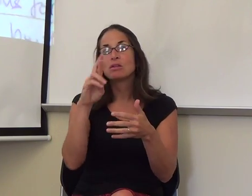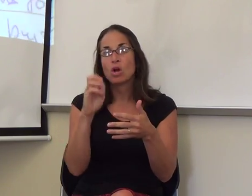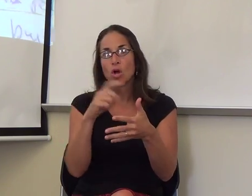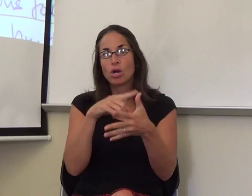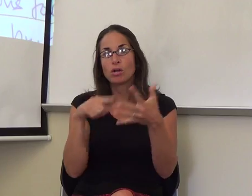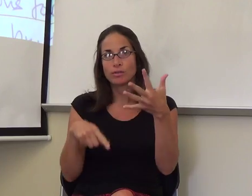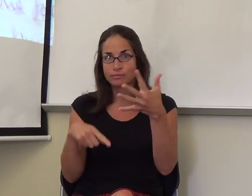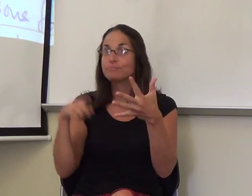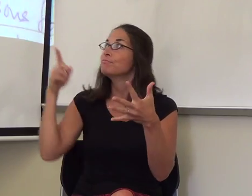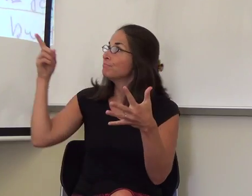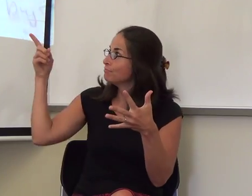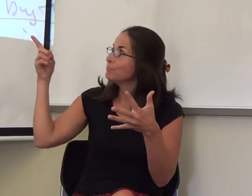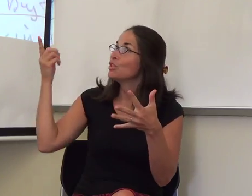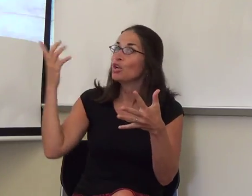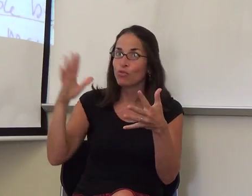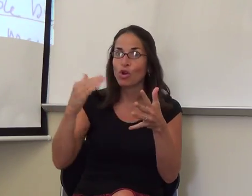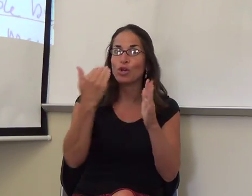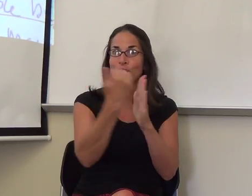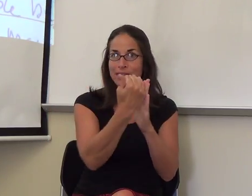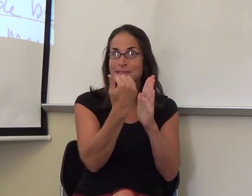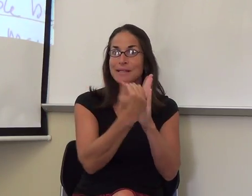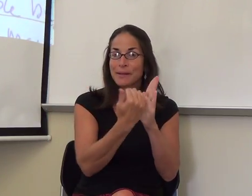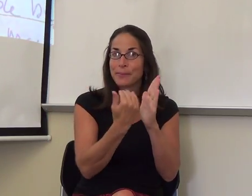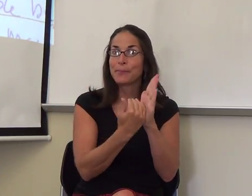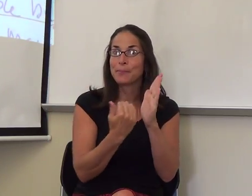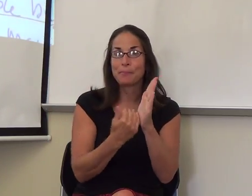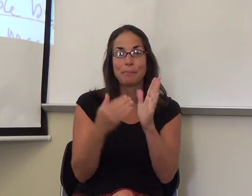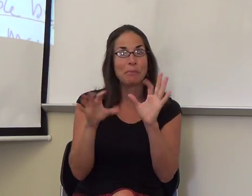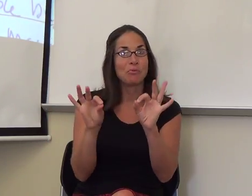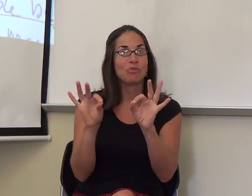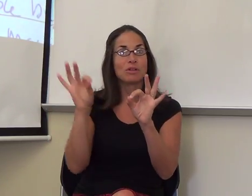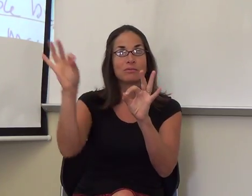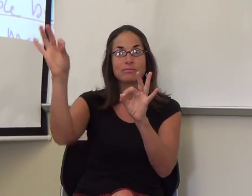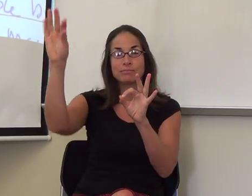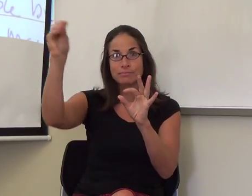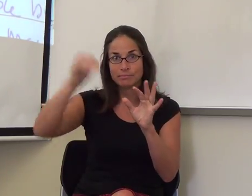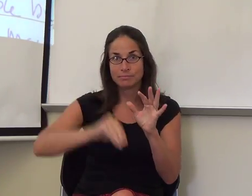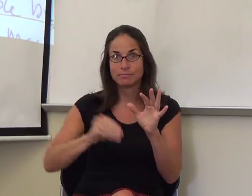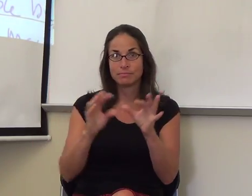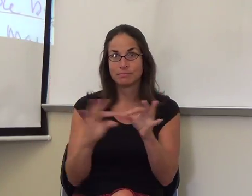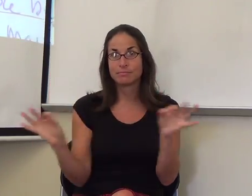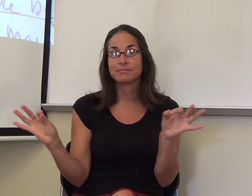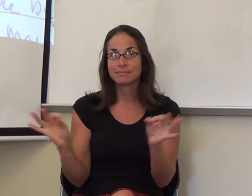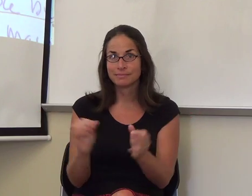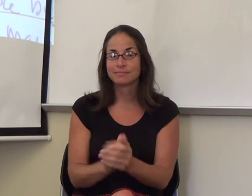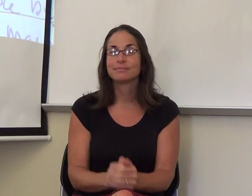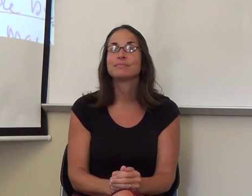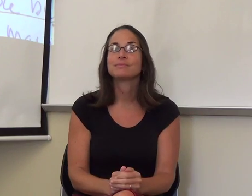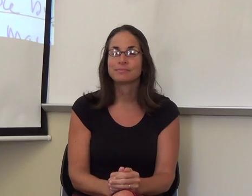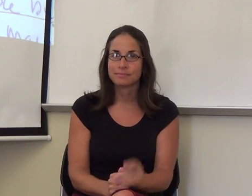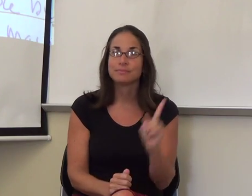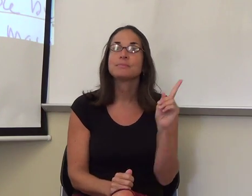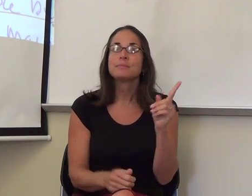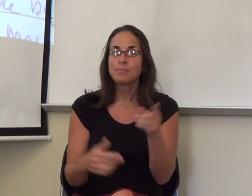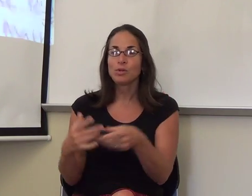Now you go back up here and pick up your list. So the summary and the annotation tie together in a Yeah, sense. exactly. Okay.